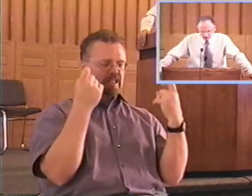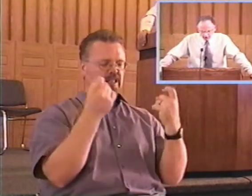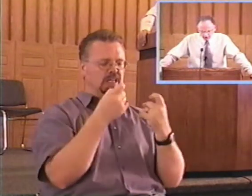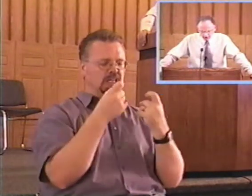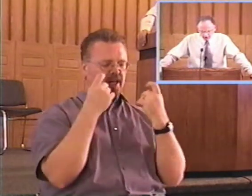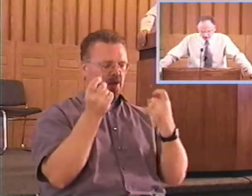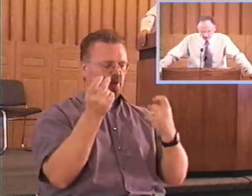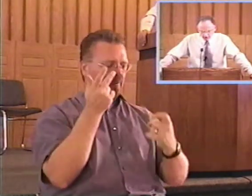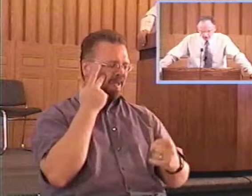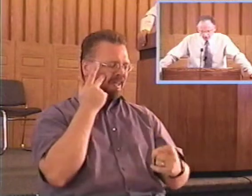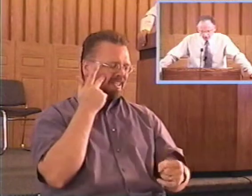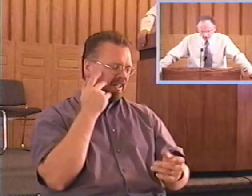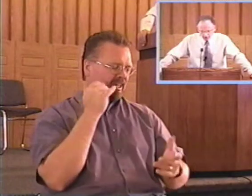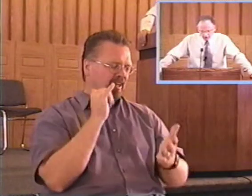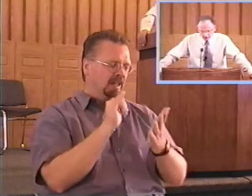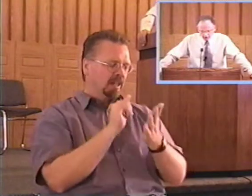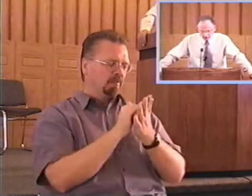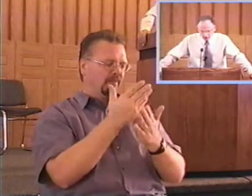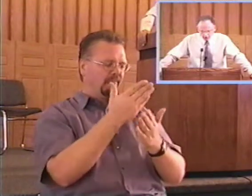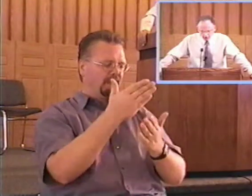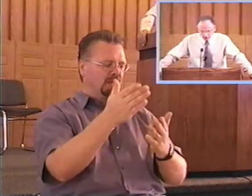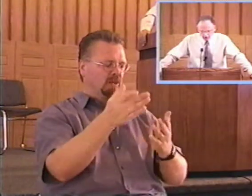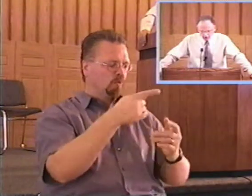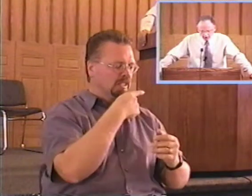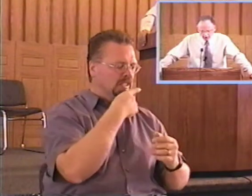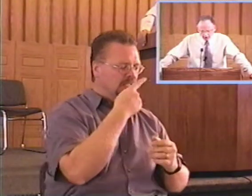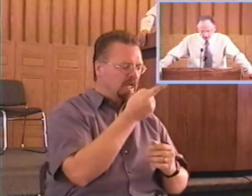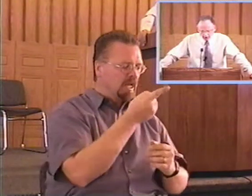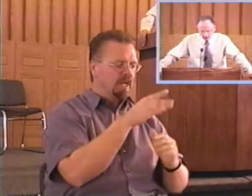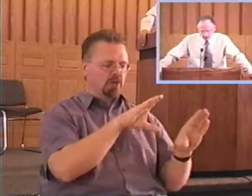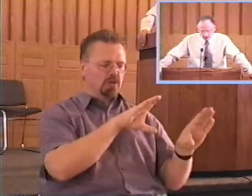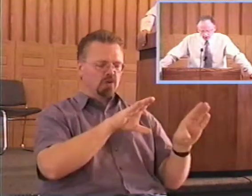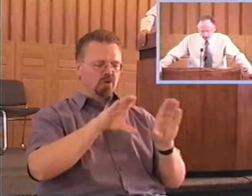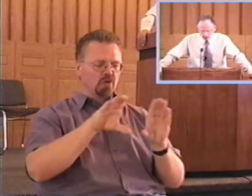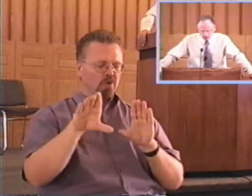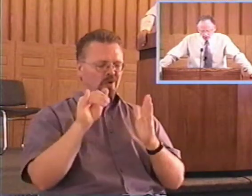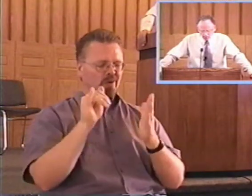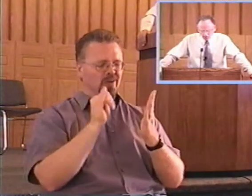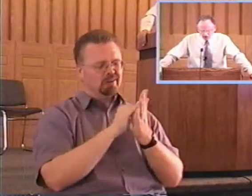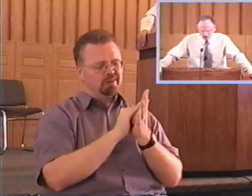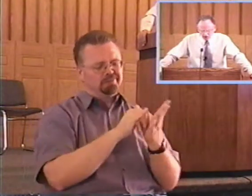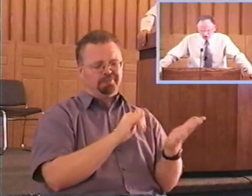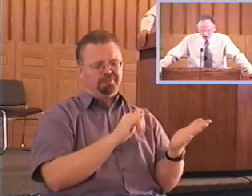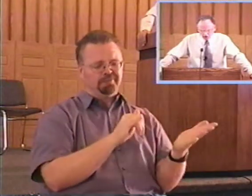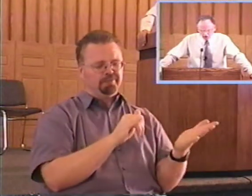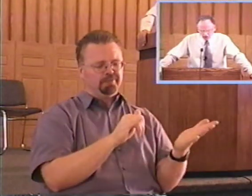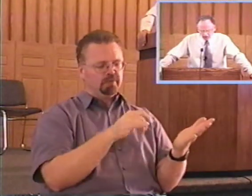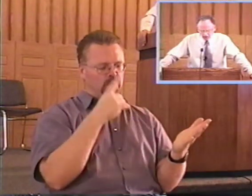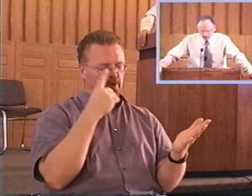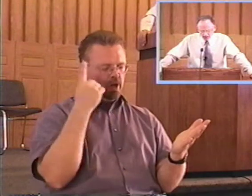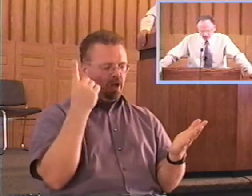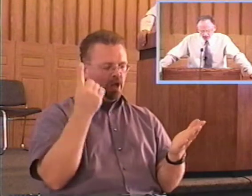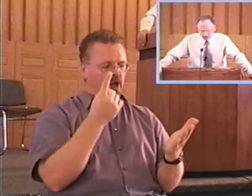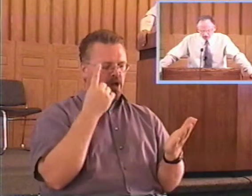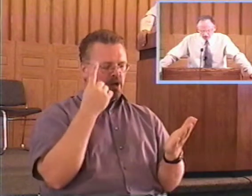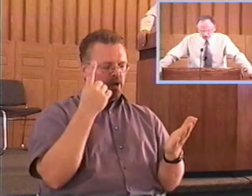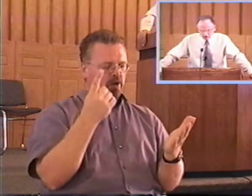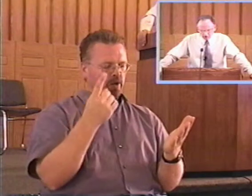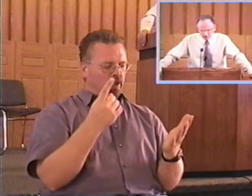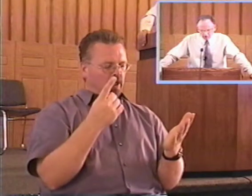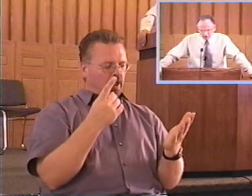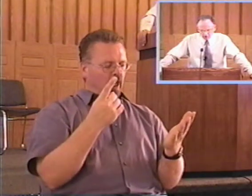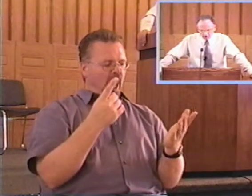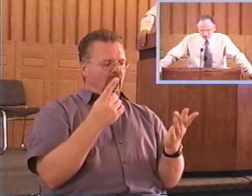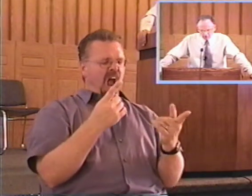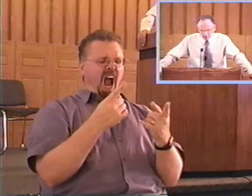things that we say, things that we do, that we just, we squirm and get sick to